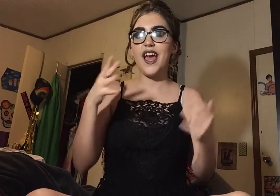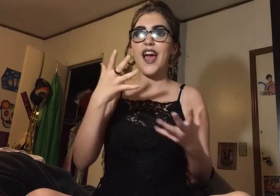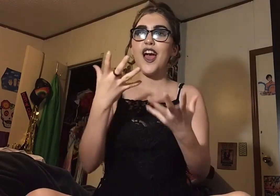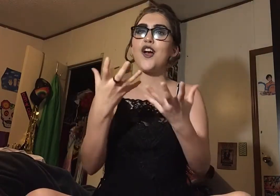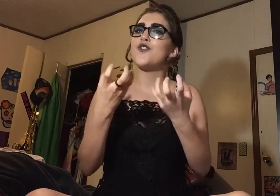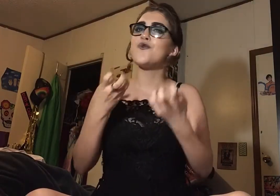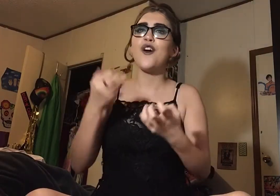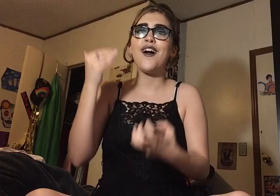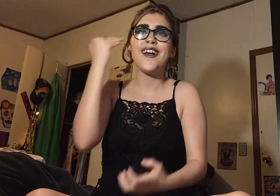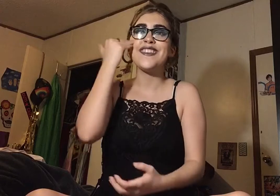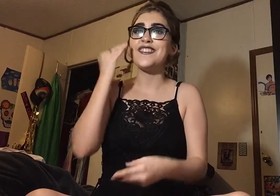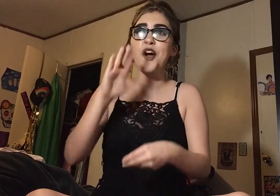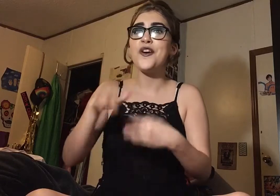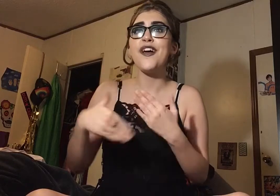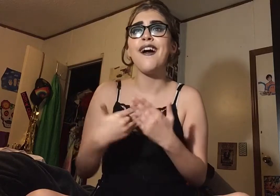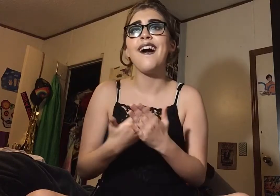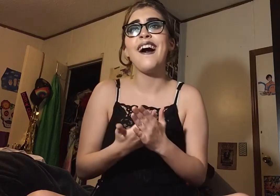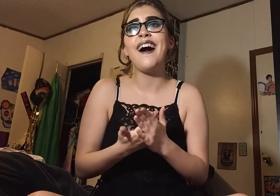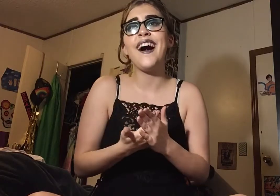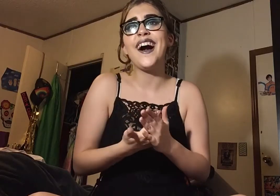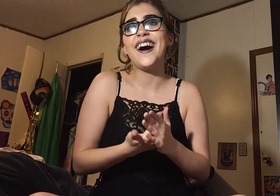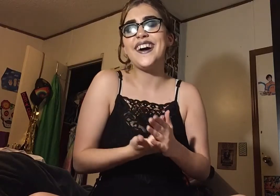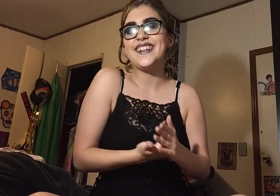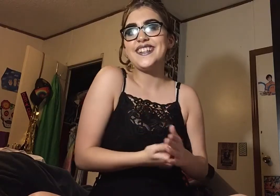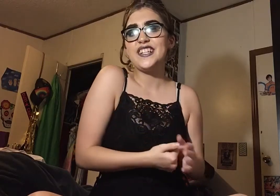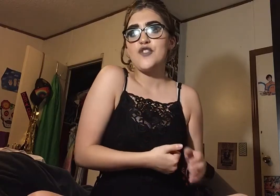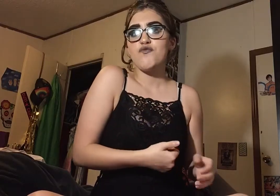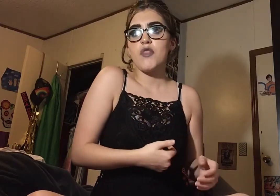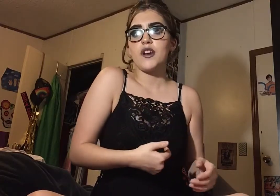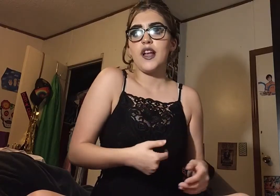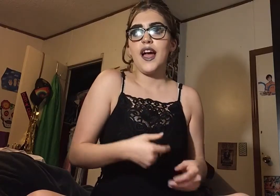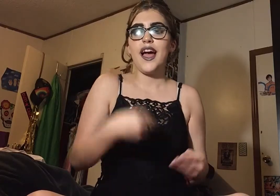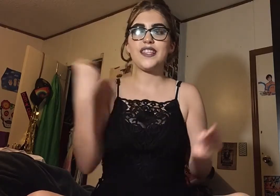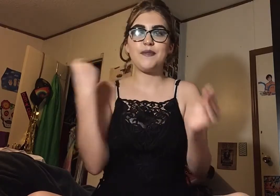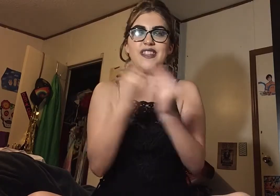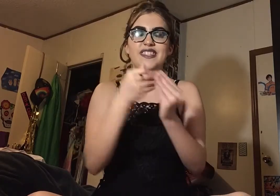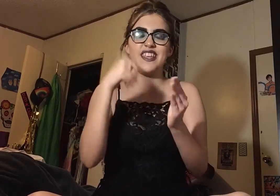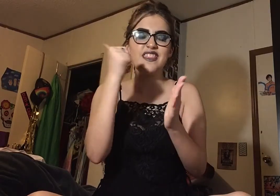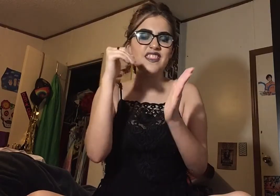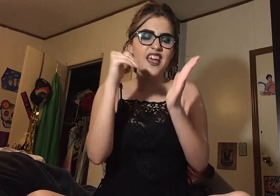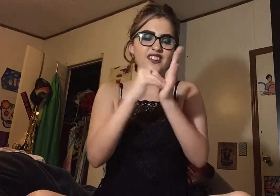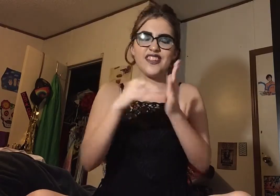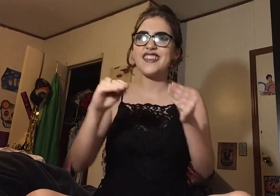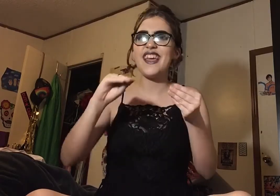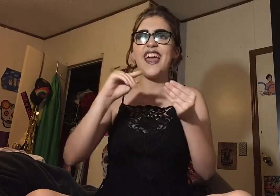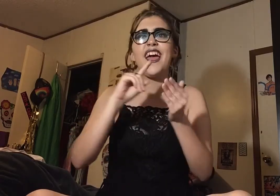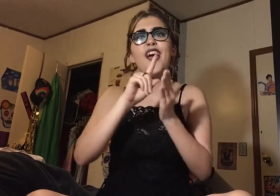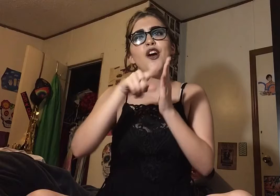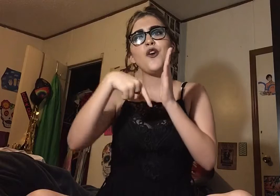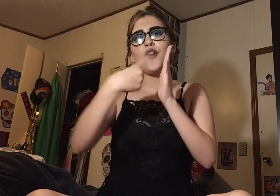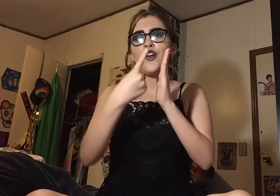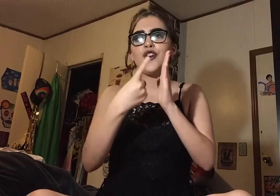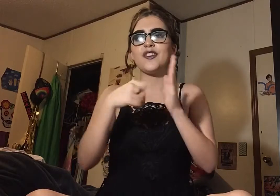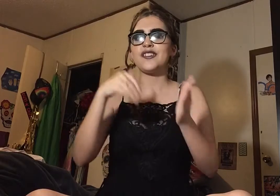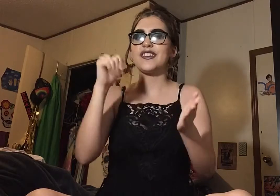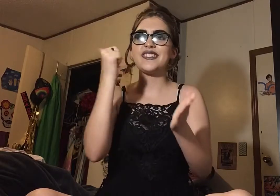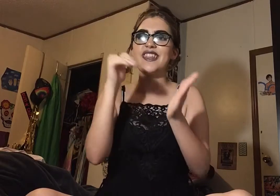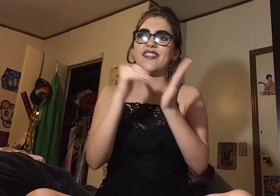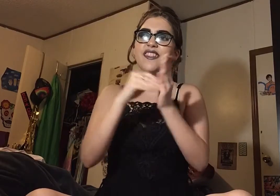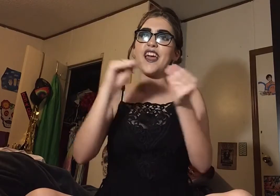I wanna know it all. I'd spend 10,000 hours and